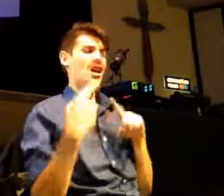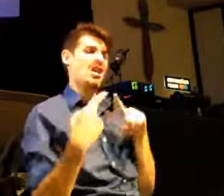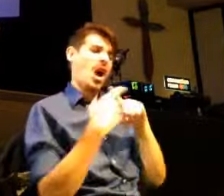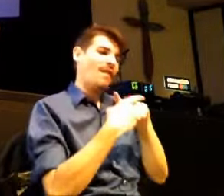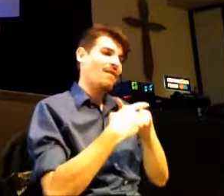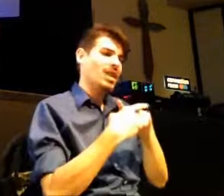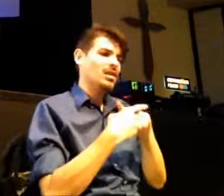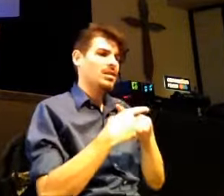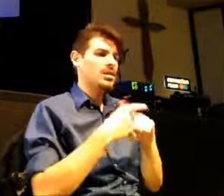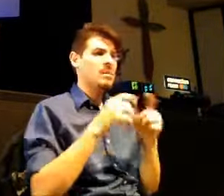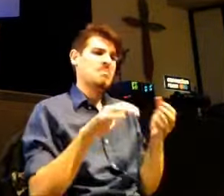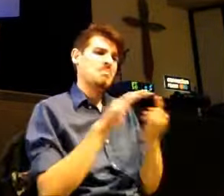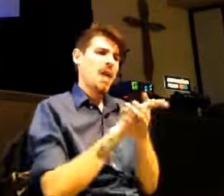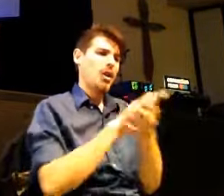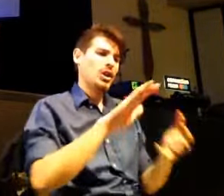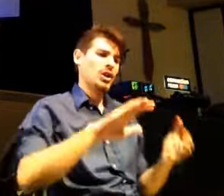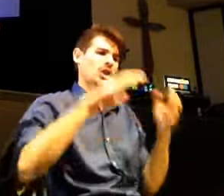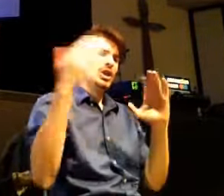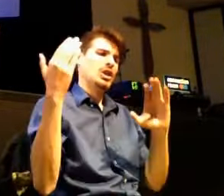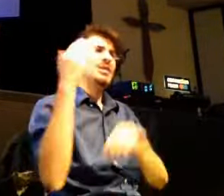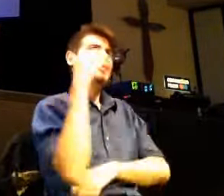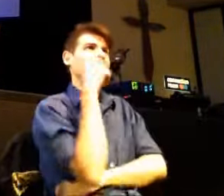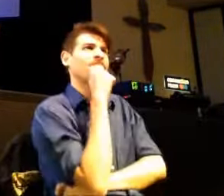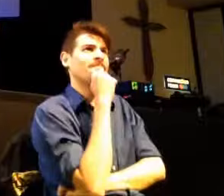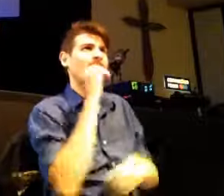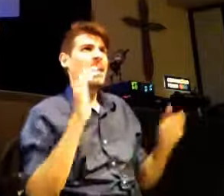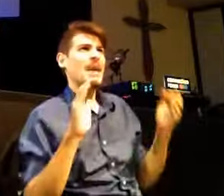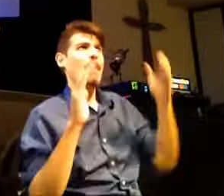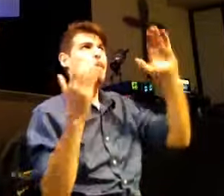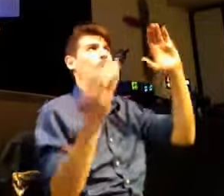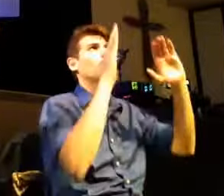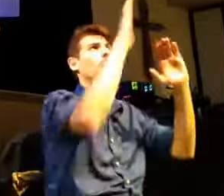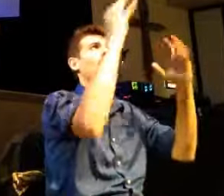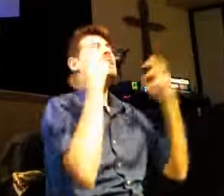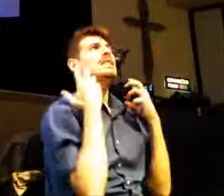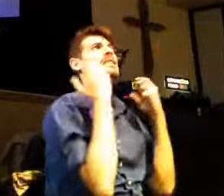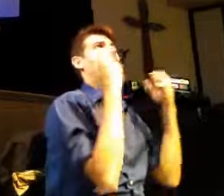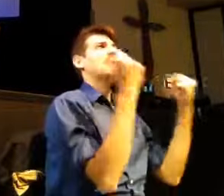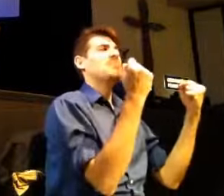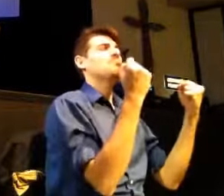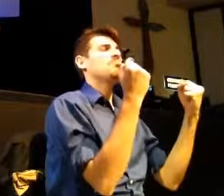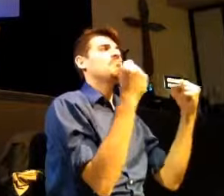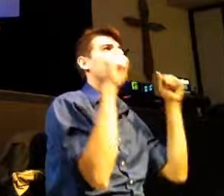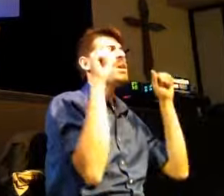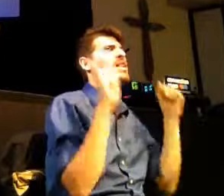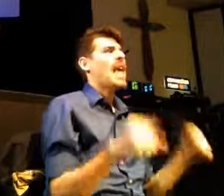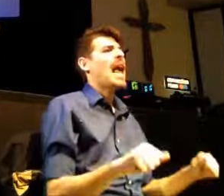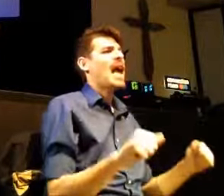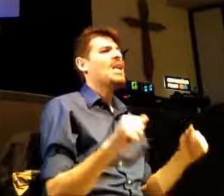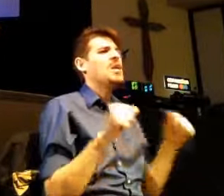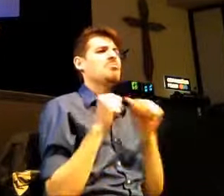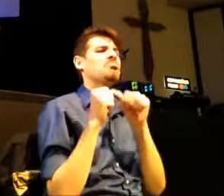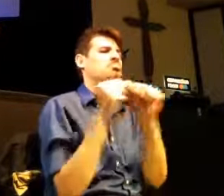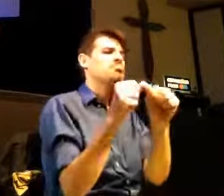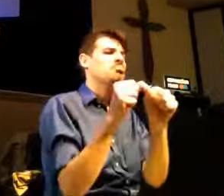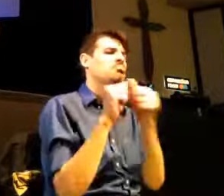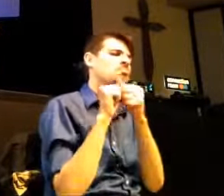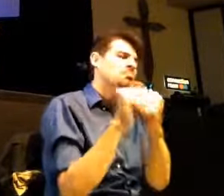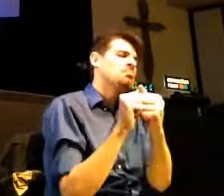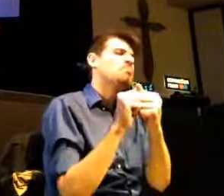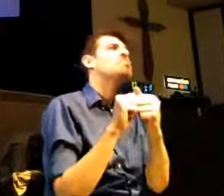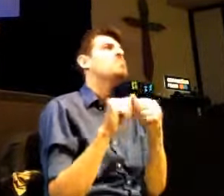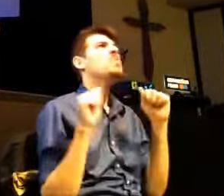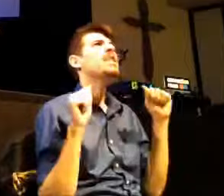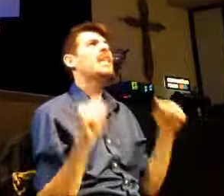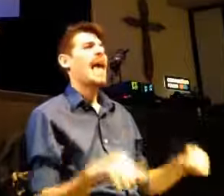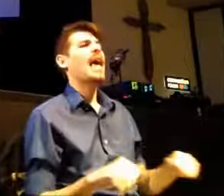marriage, we can make it through that. We can talk. I can be honest, and it may mean something that's hard or difficult, but I can make it